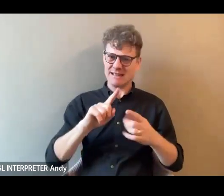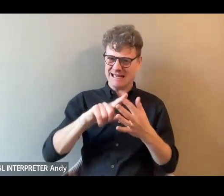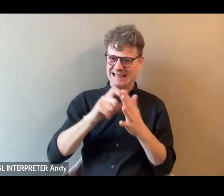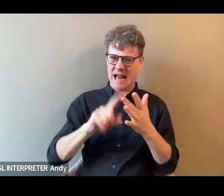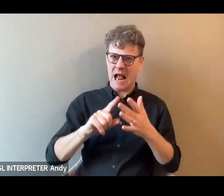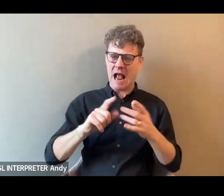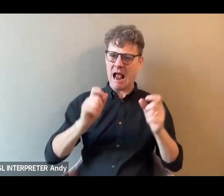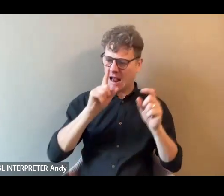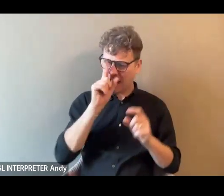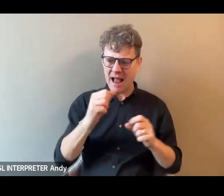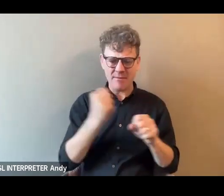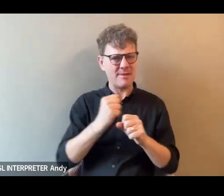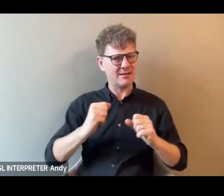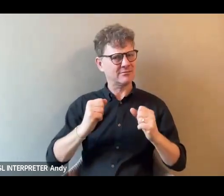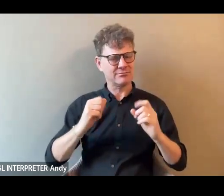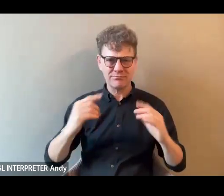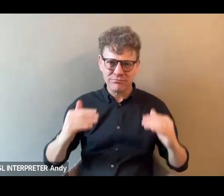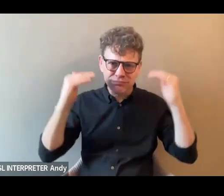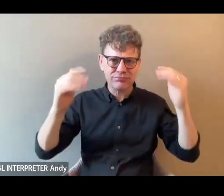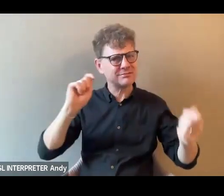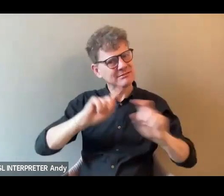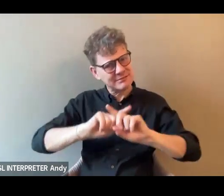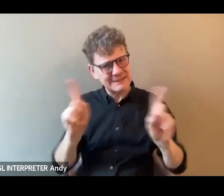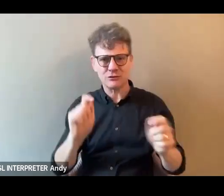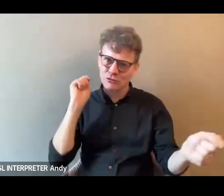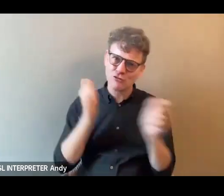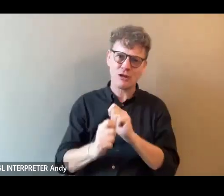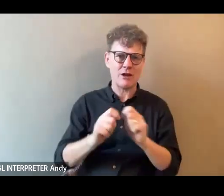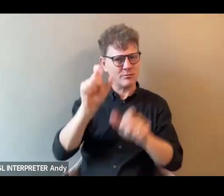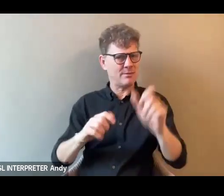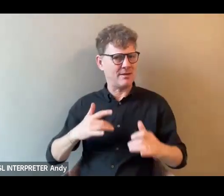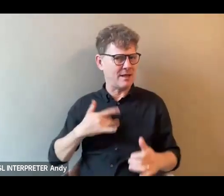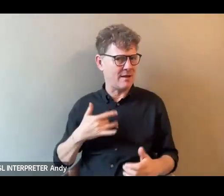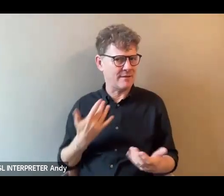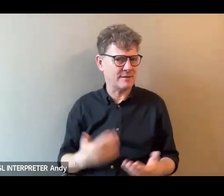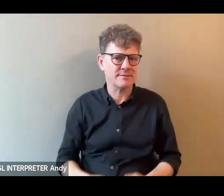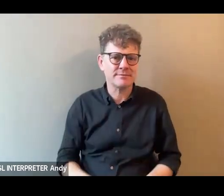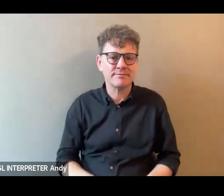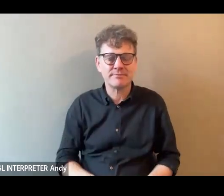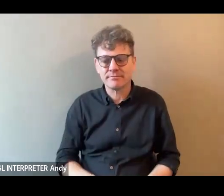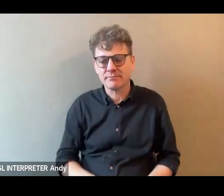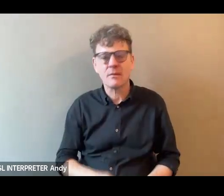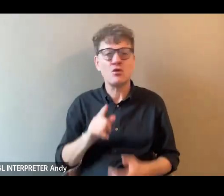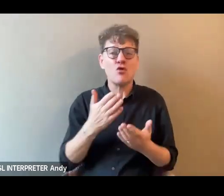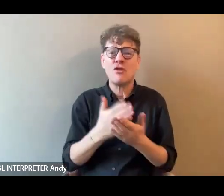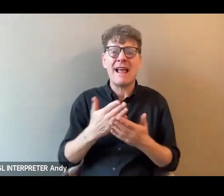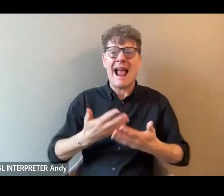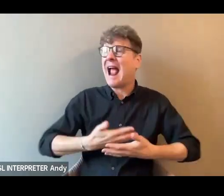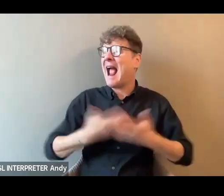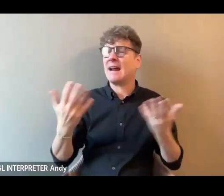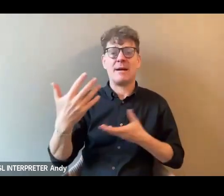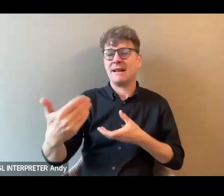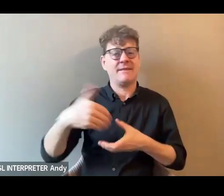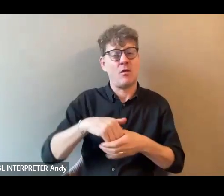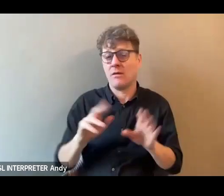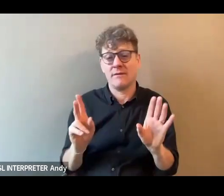people. And again, look at it one more time, please have a look. So yeah, everybody who is involved It may not be people who